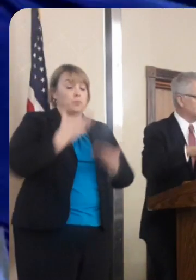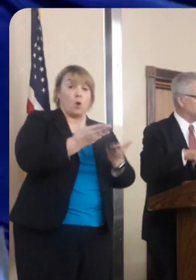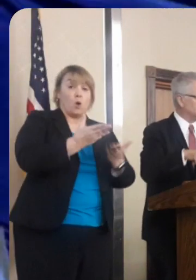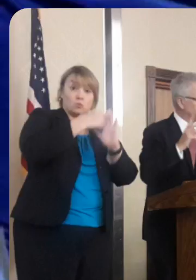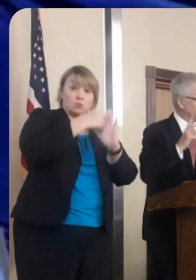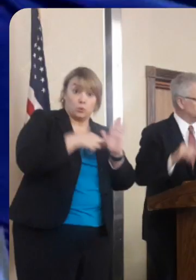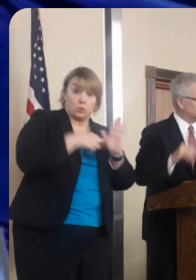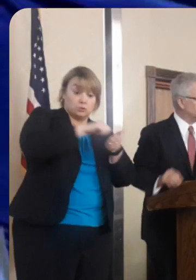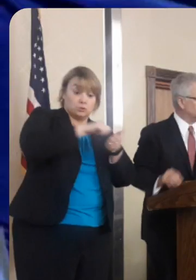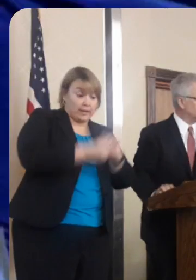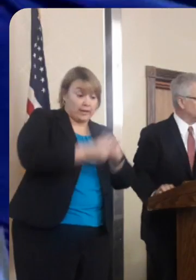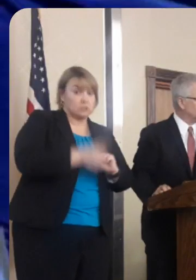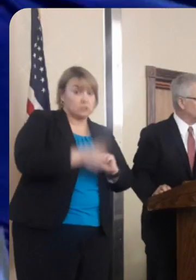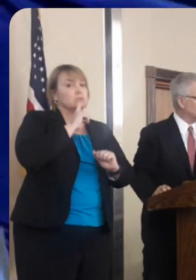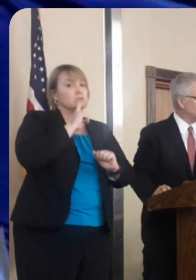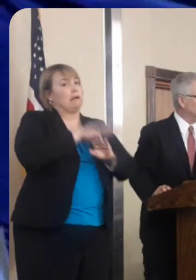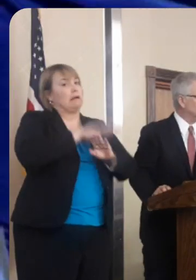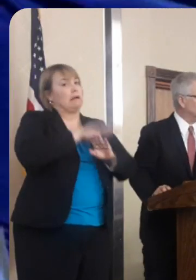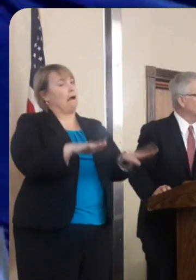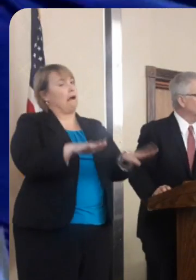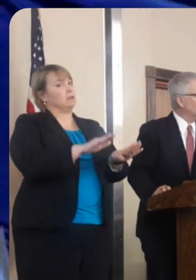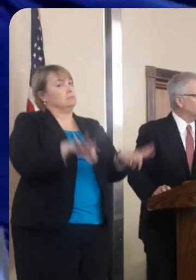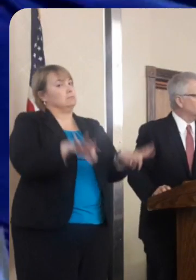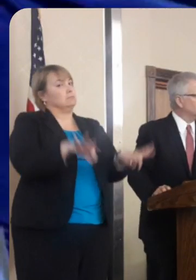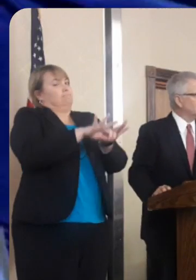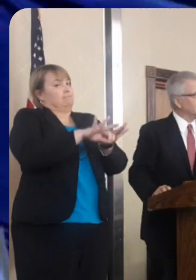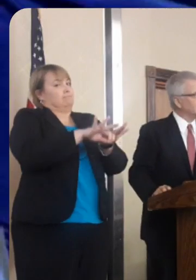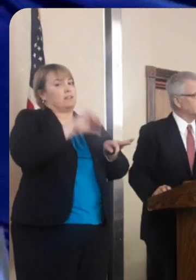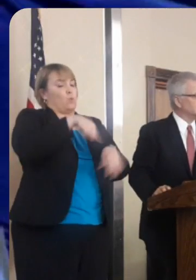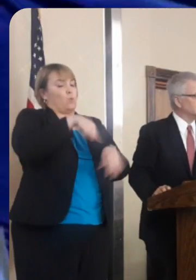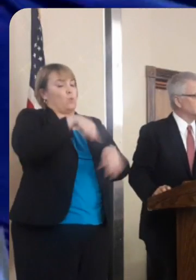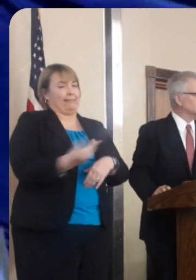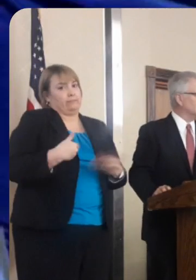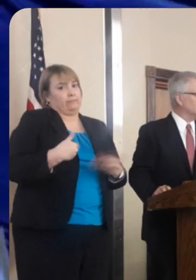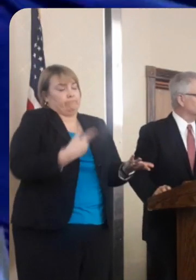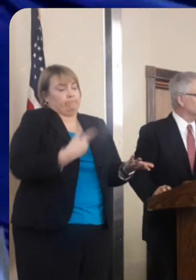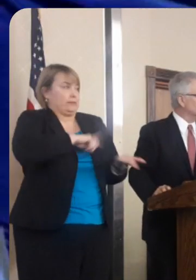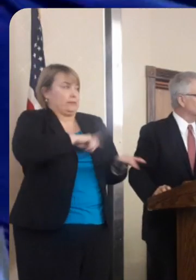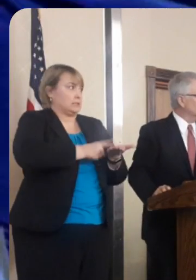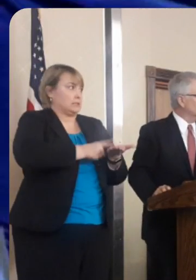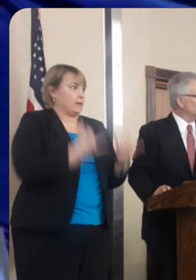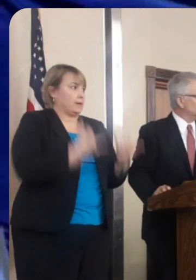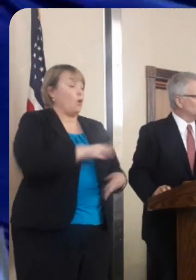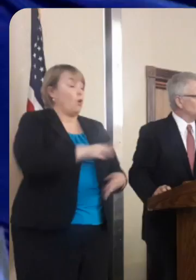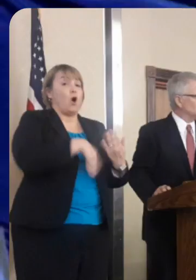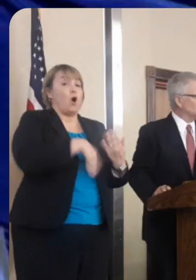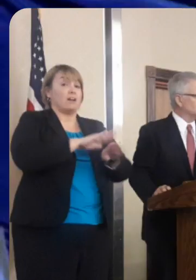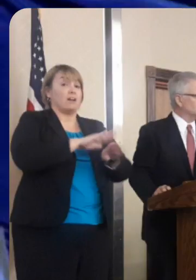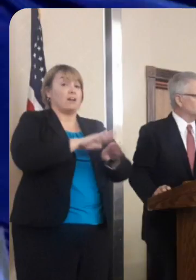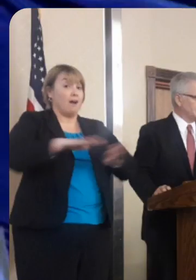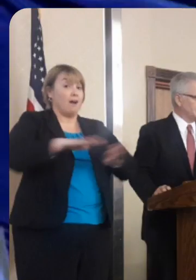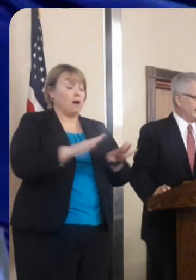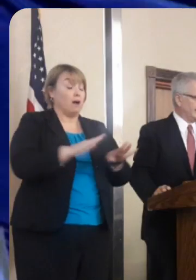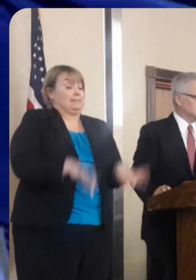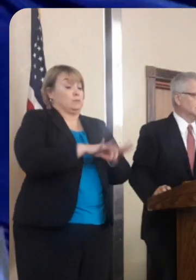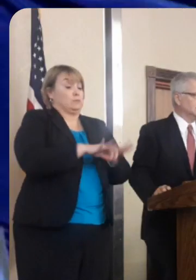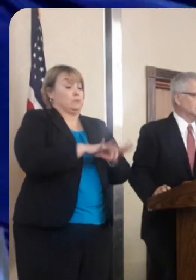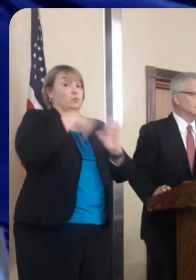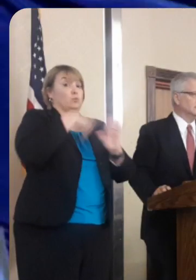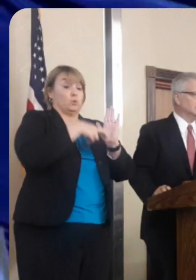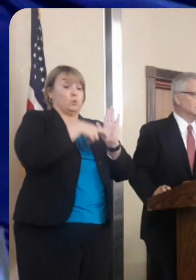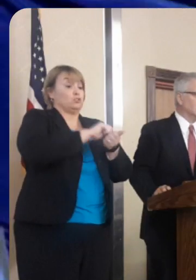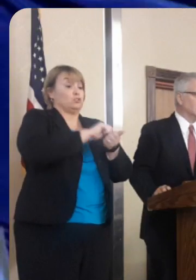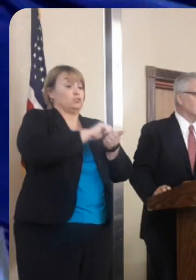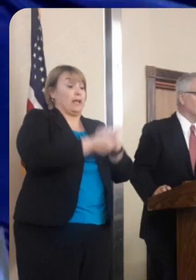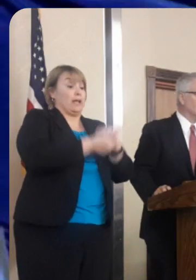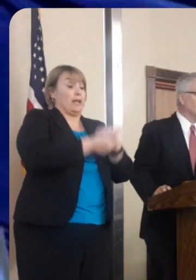since that's the only thing on the floor right now, all of the non-substantive rules changes to the Rules Committee. So a